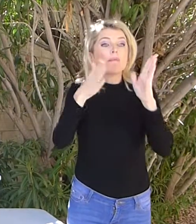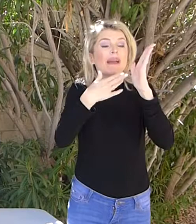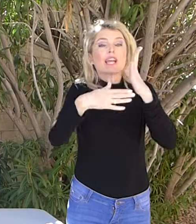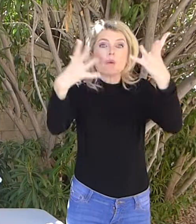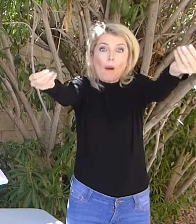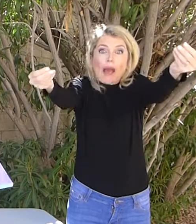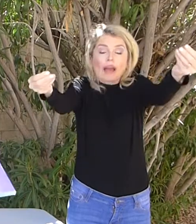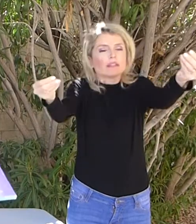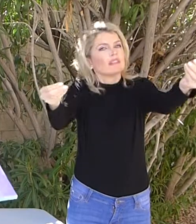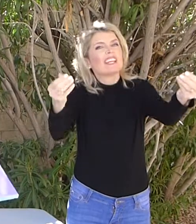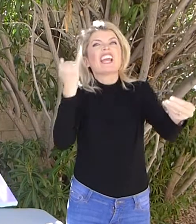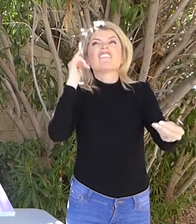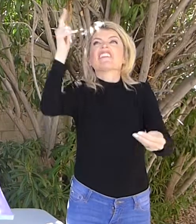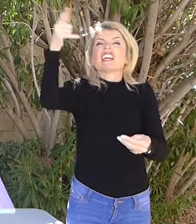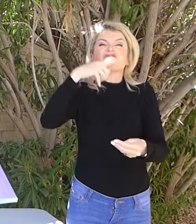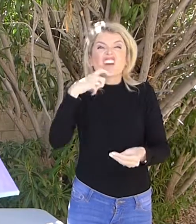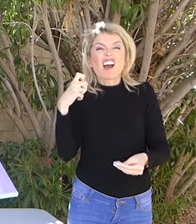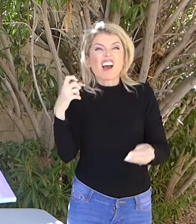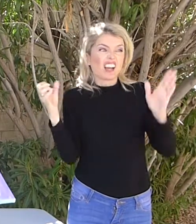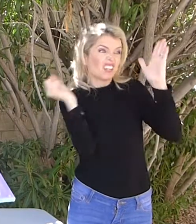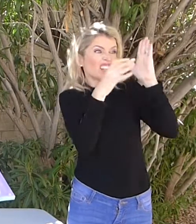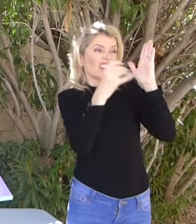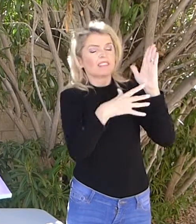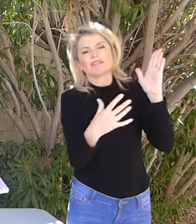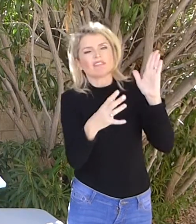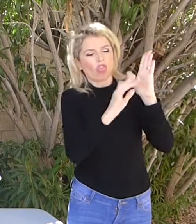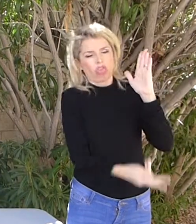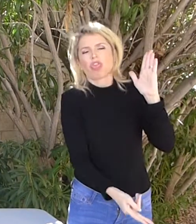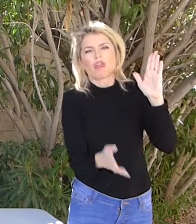If you wait till your paint is dry, it's not going to stick.